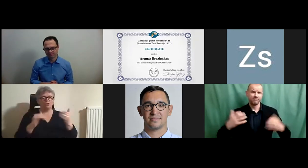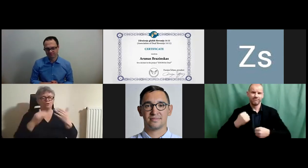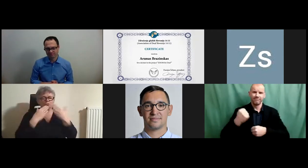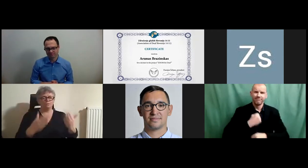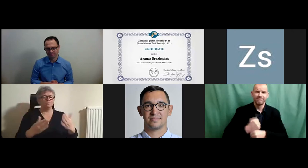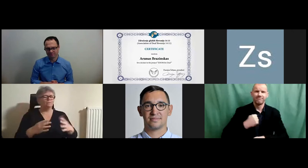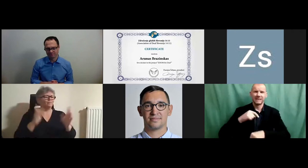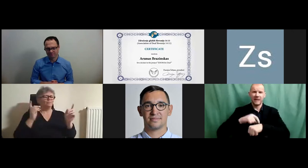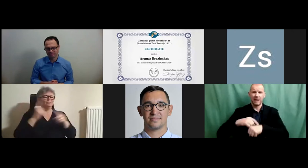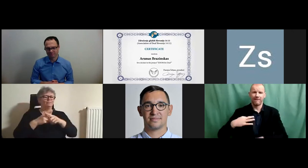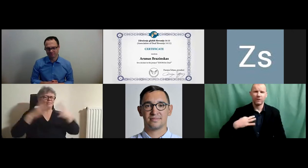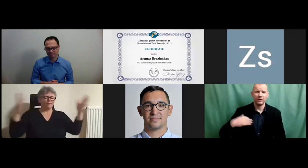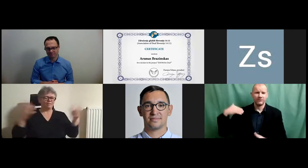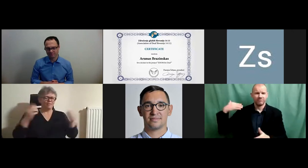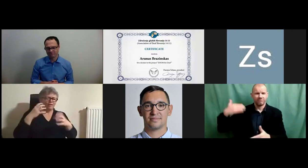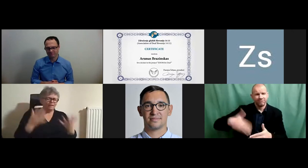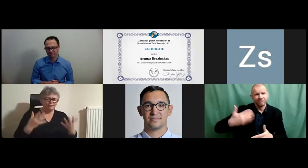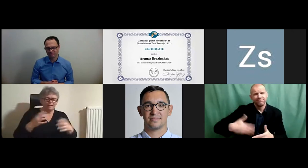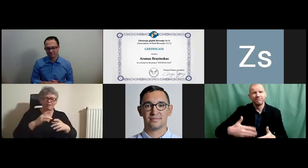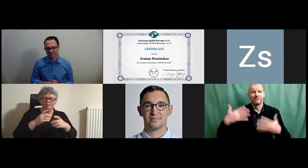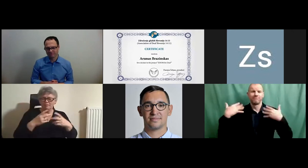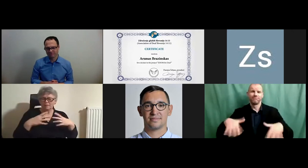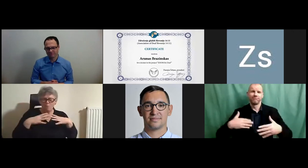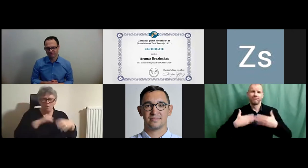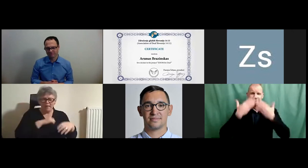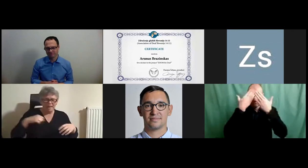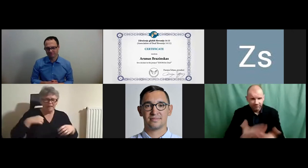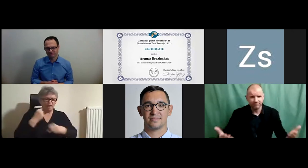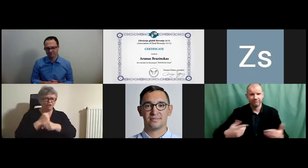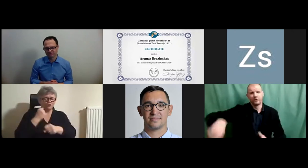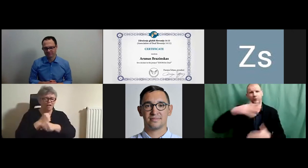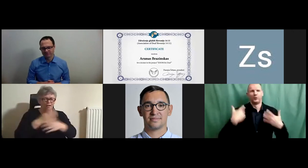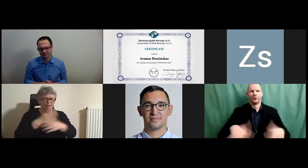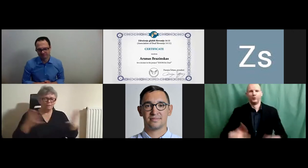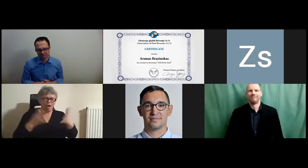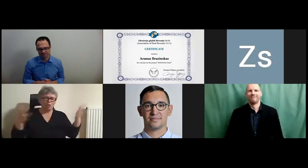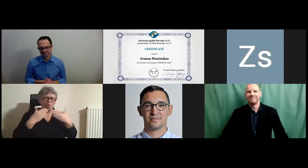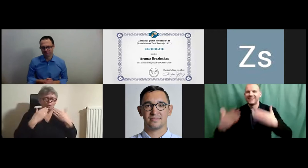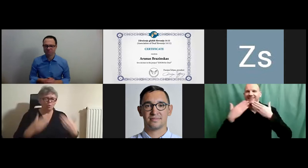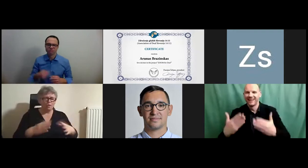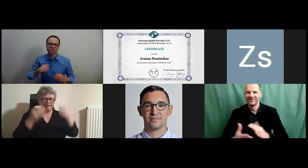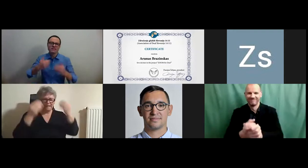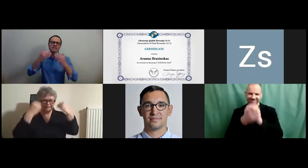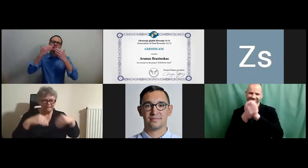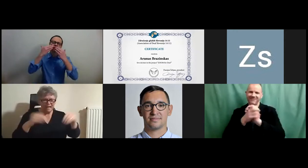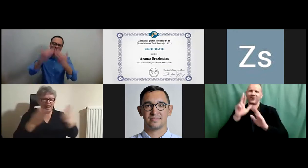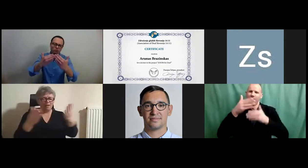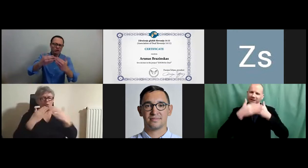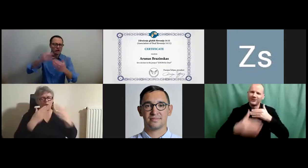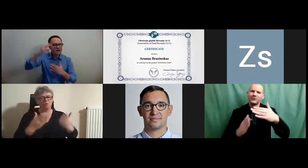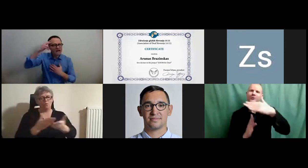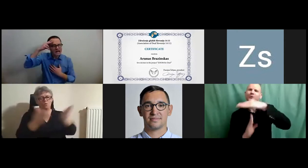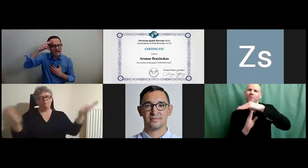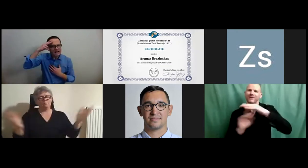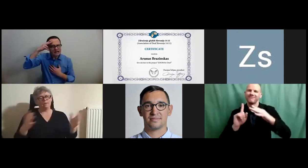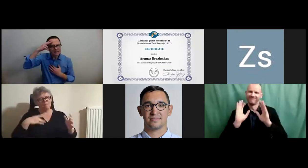And thanks again to the deaf interpreters who volunteered their time through all these webcasts. Thank you so